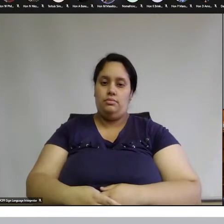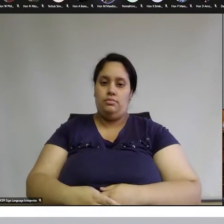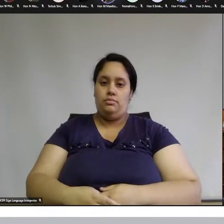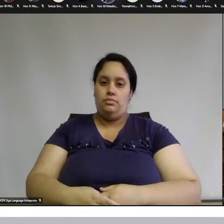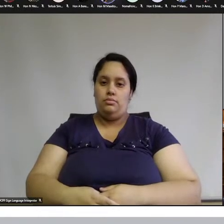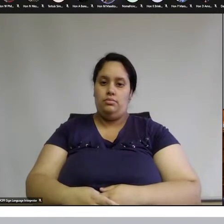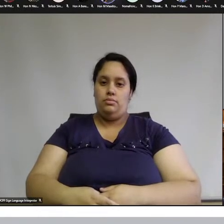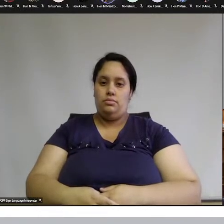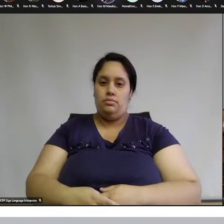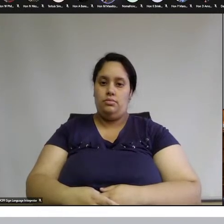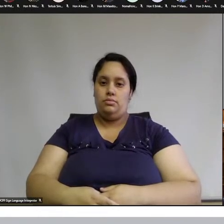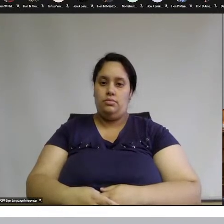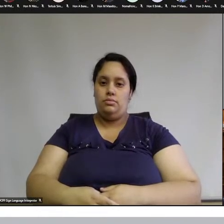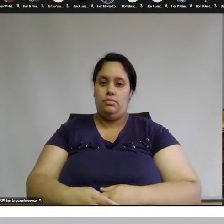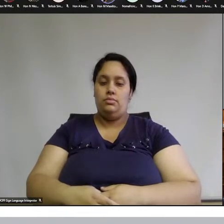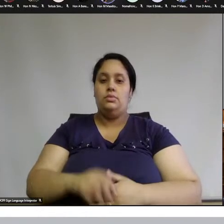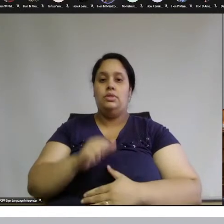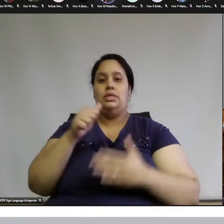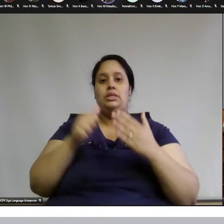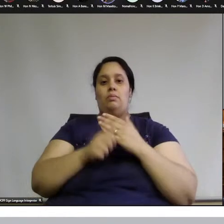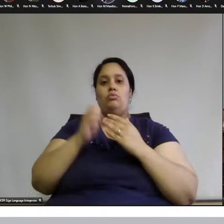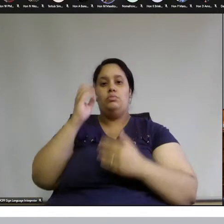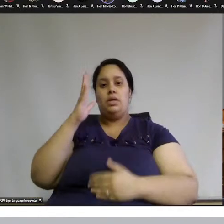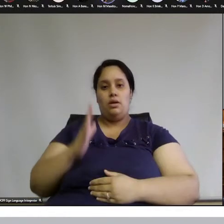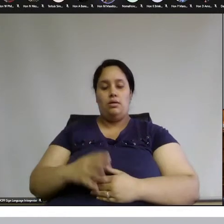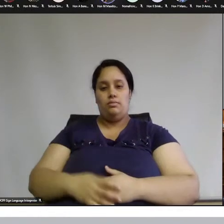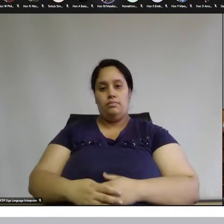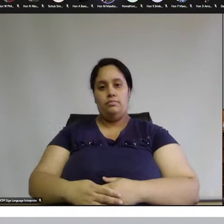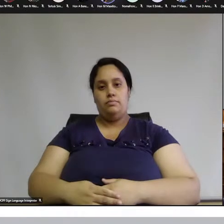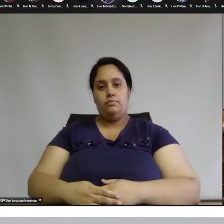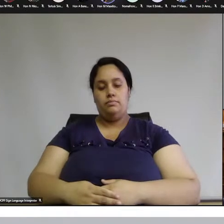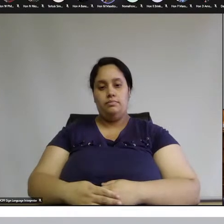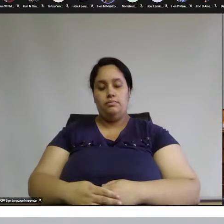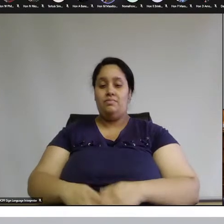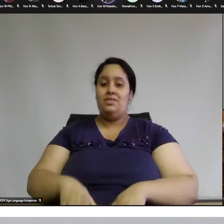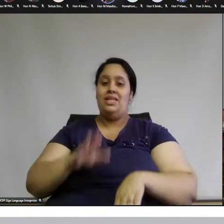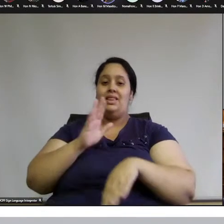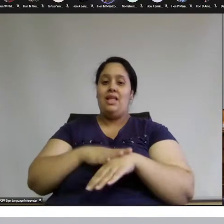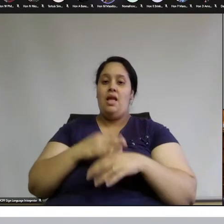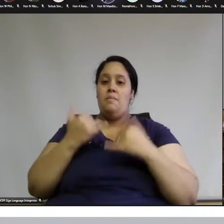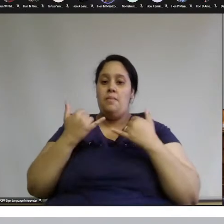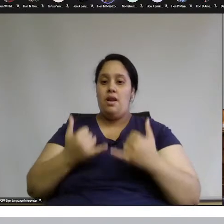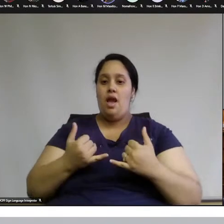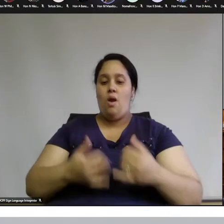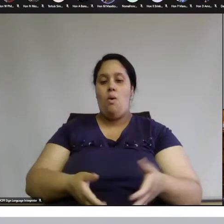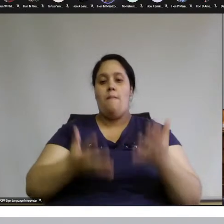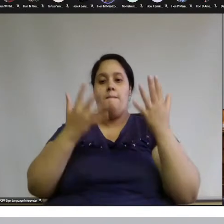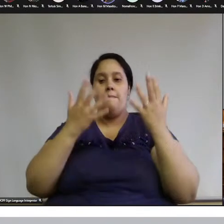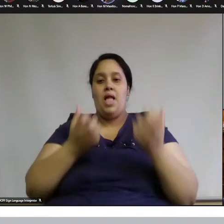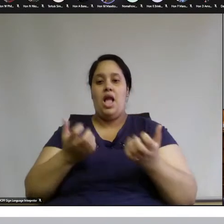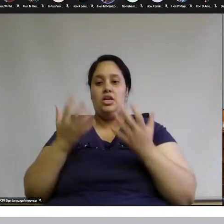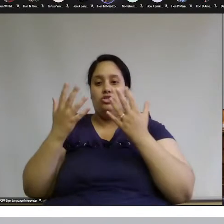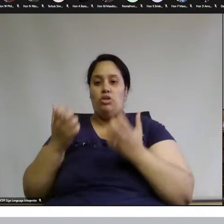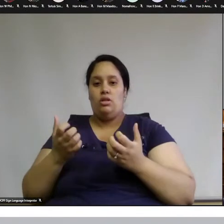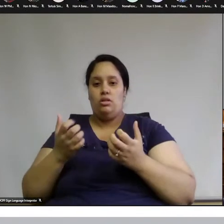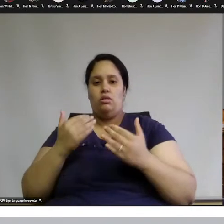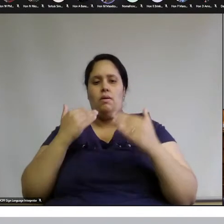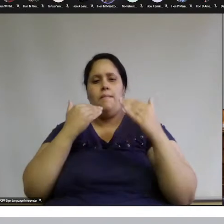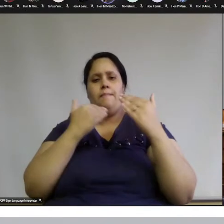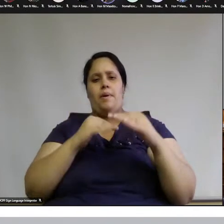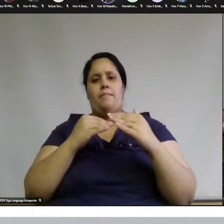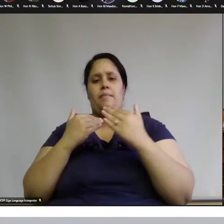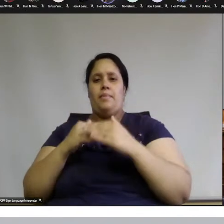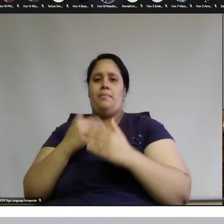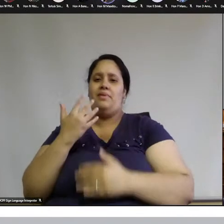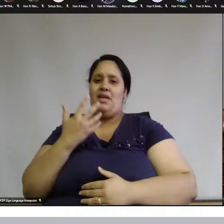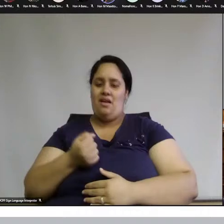Now, Deputy Speaker, at a time when budgets across all provinces are under severe strain, we are pleased